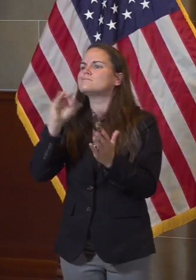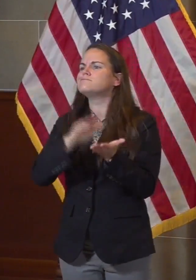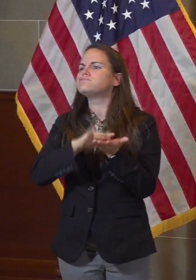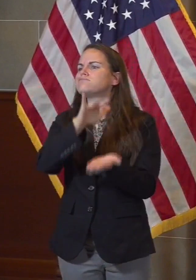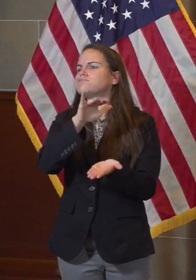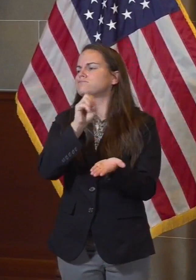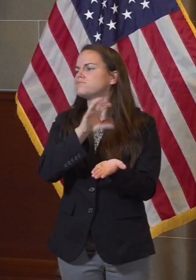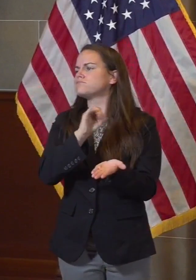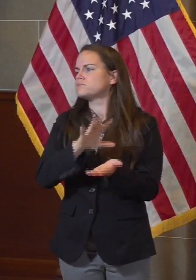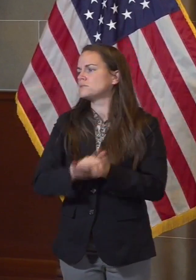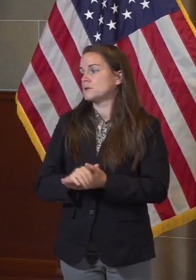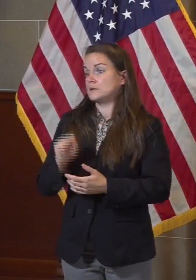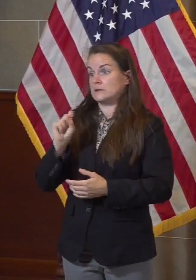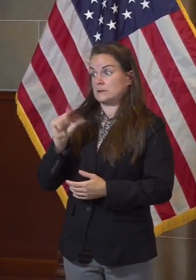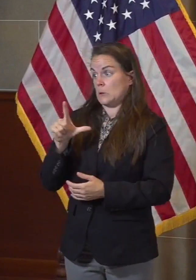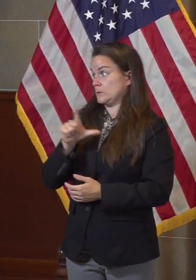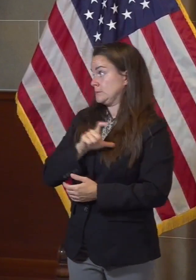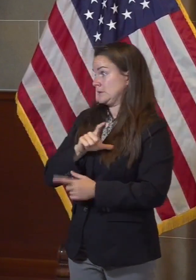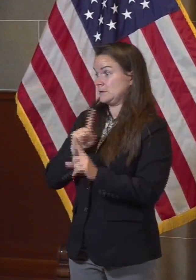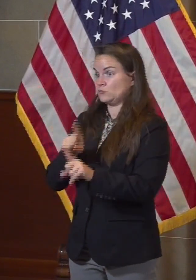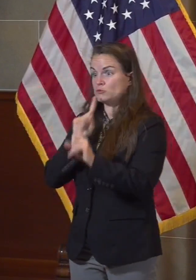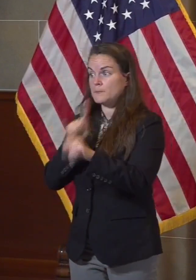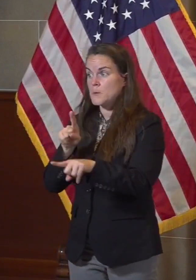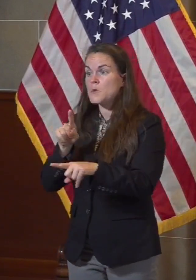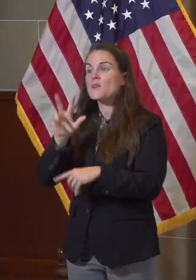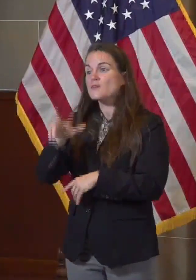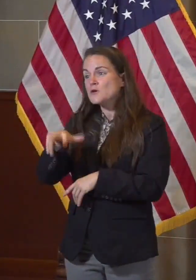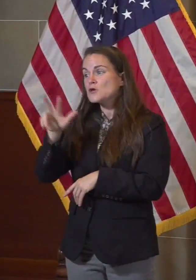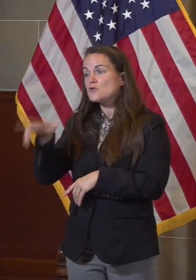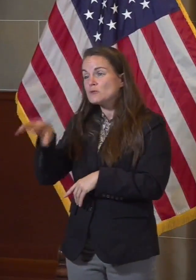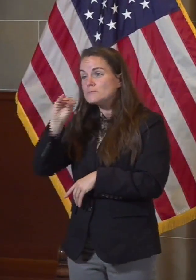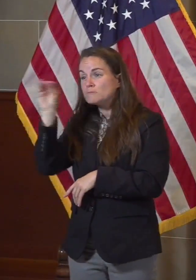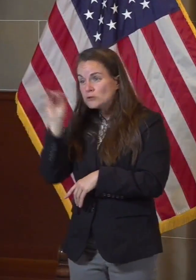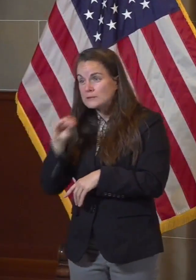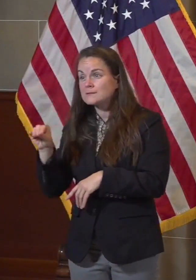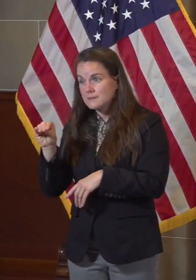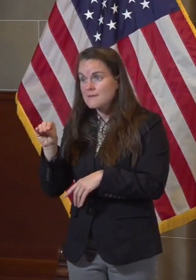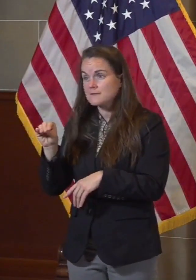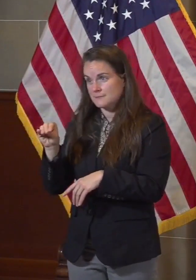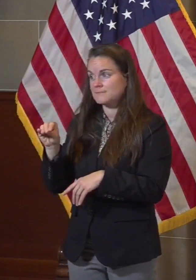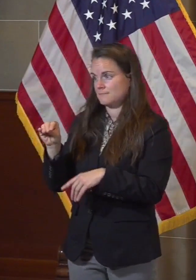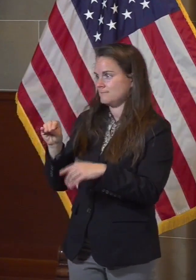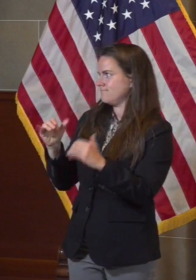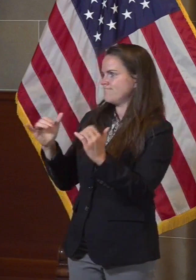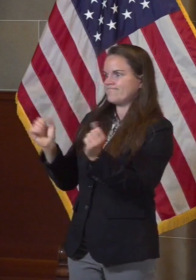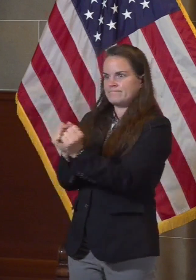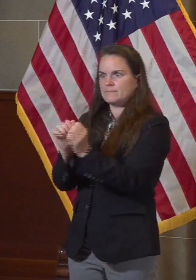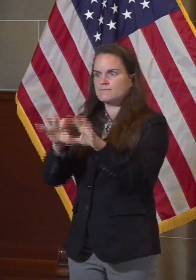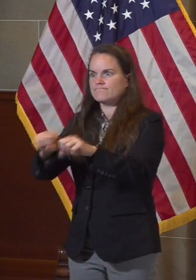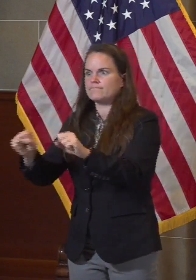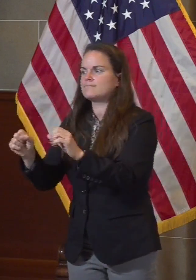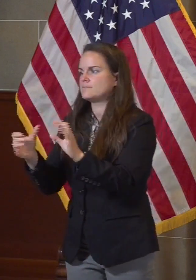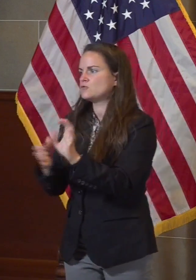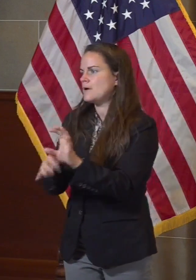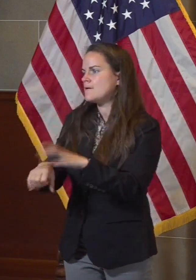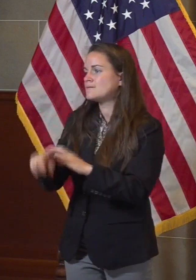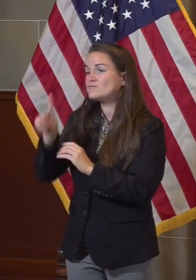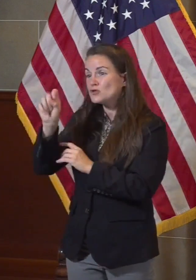reports that only 33 homicide cases have been charged so far this year out of